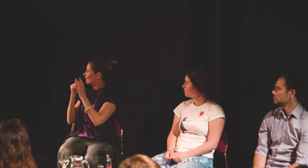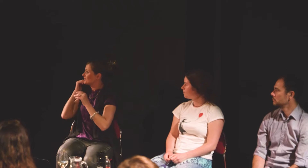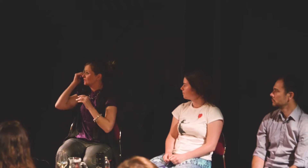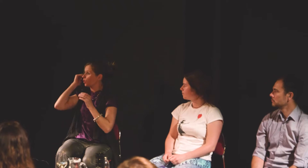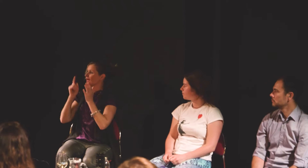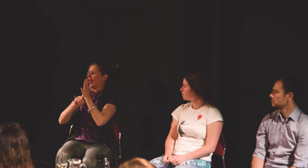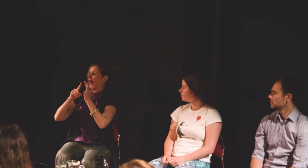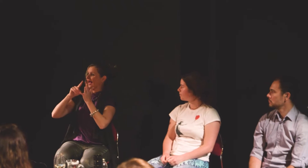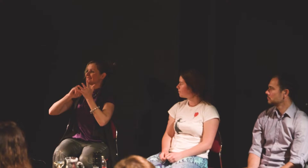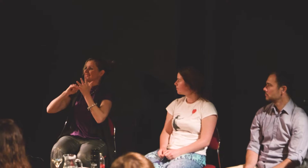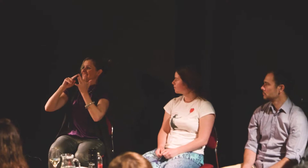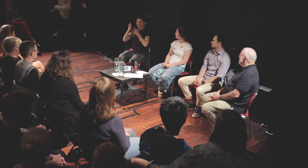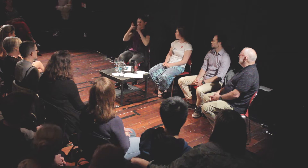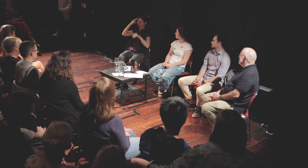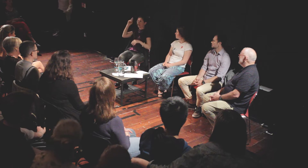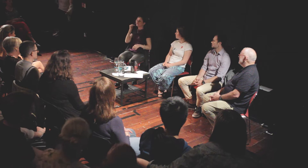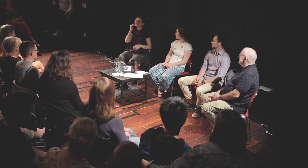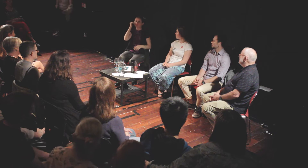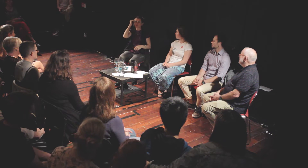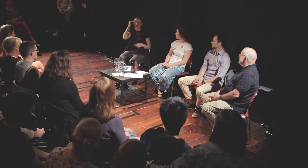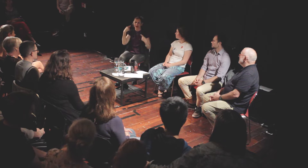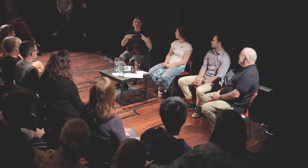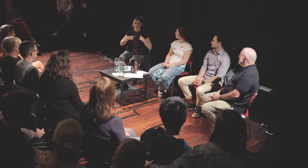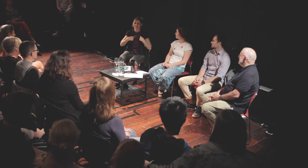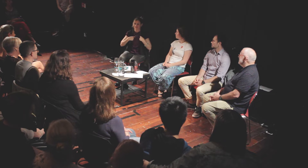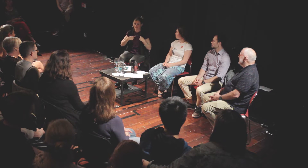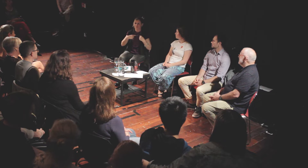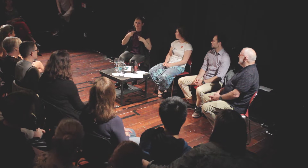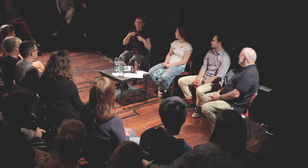My name is Victoria Lessing, and this is my sign name.